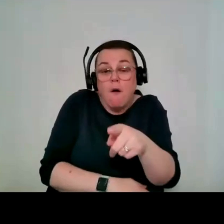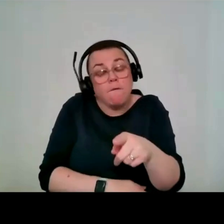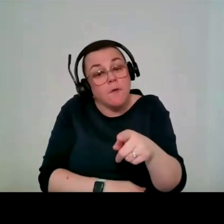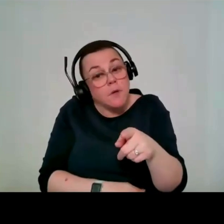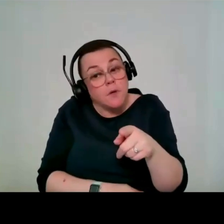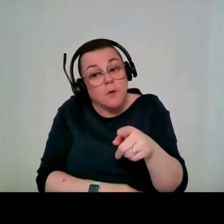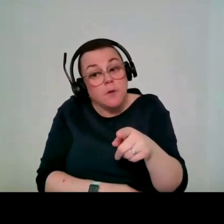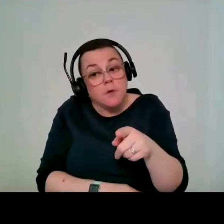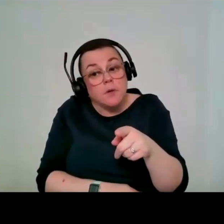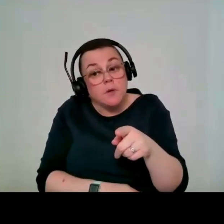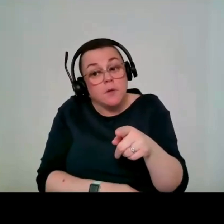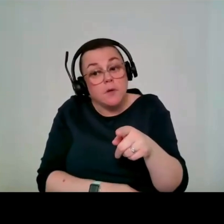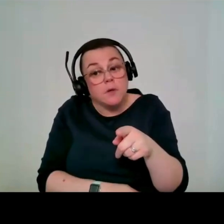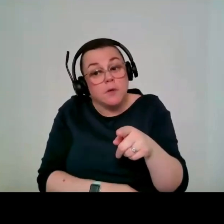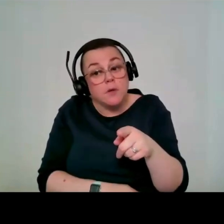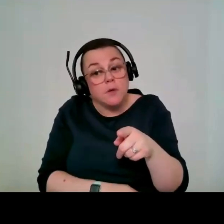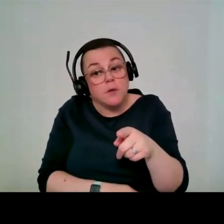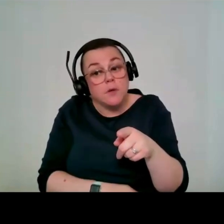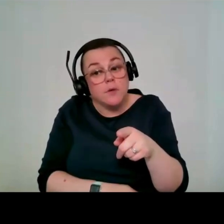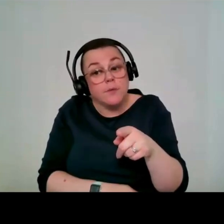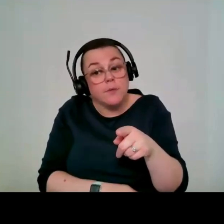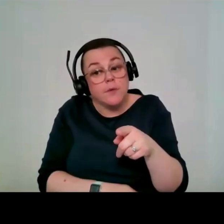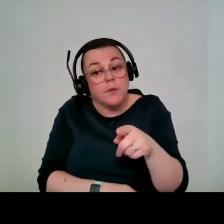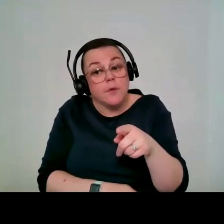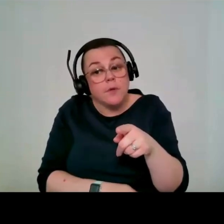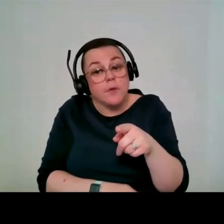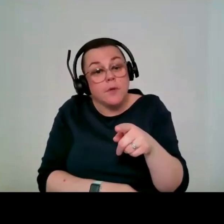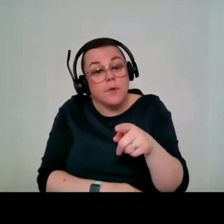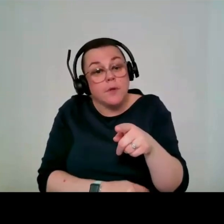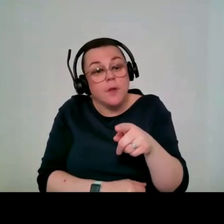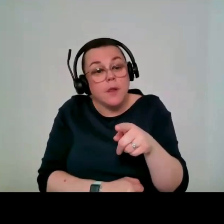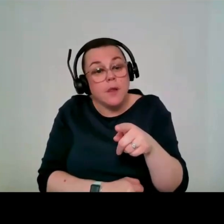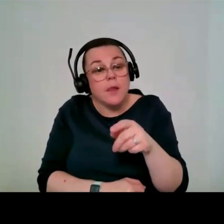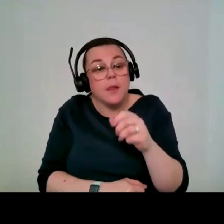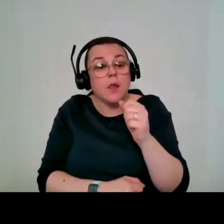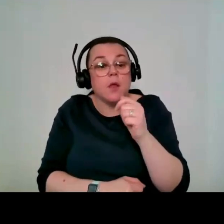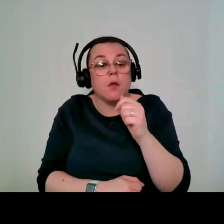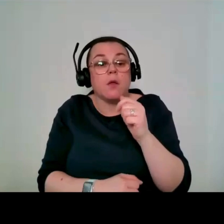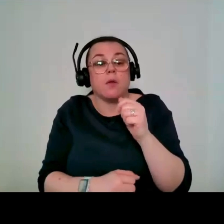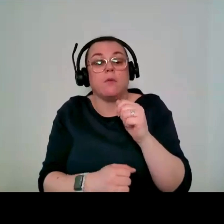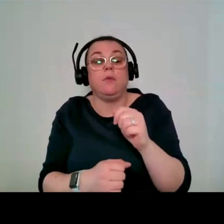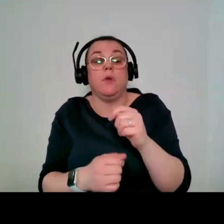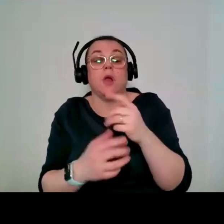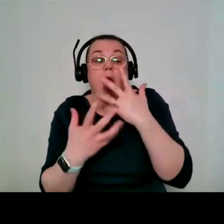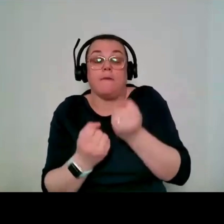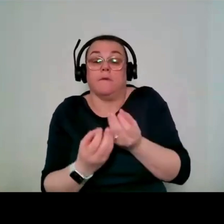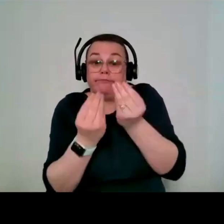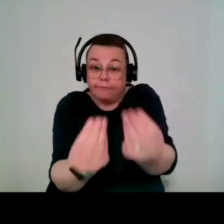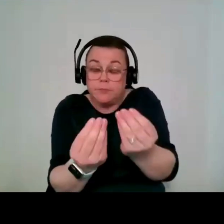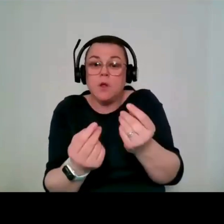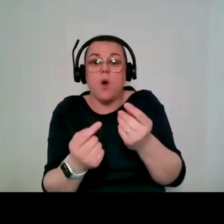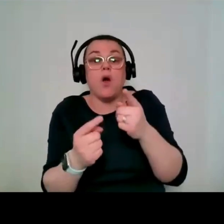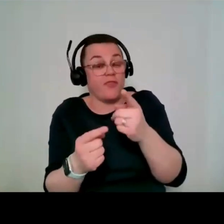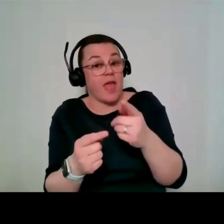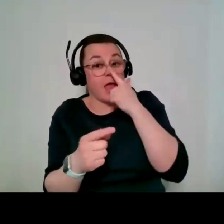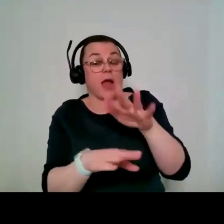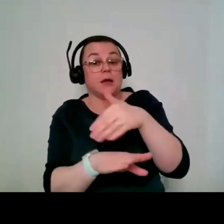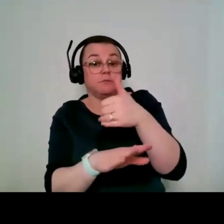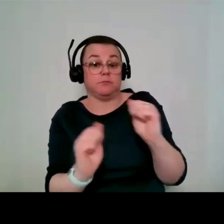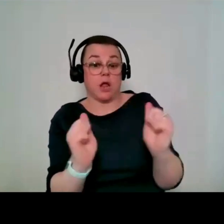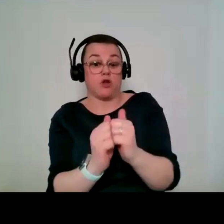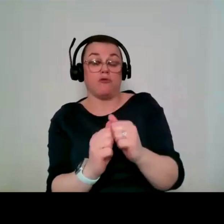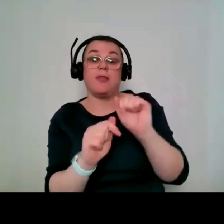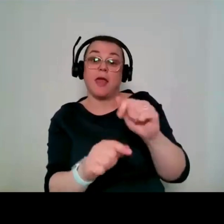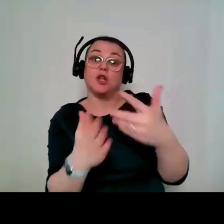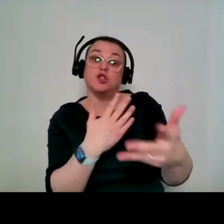actually set the agenda, and that's something that I did, would actually be responsible for setting the